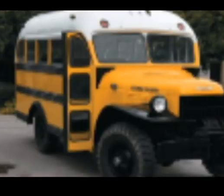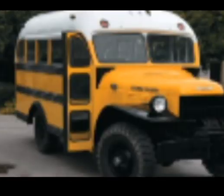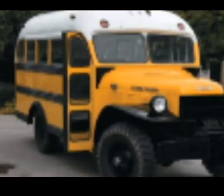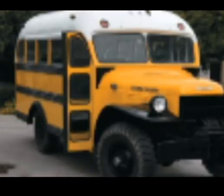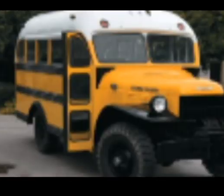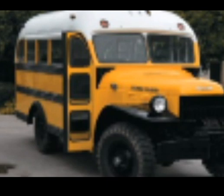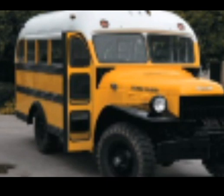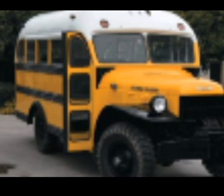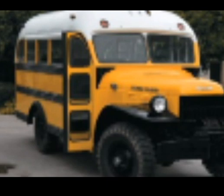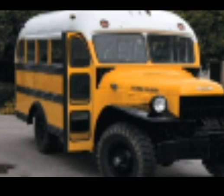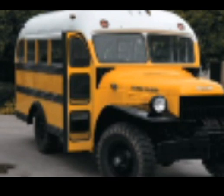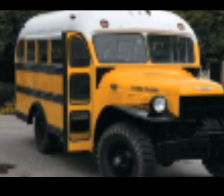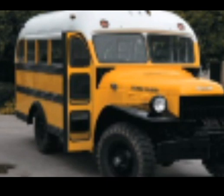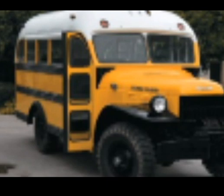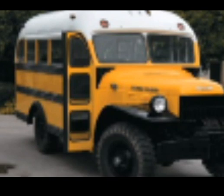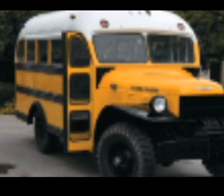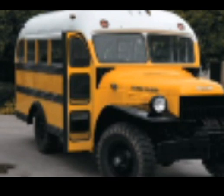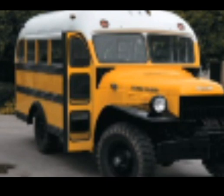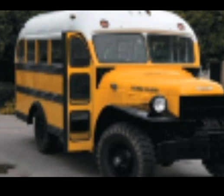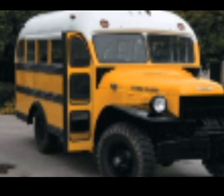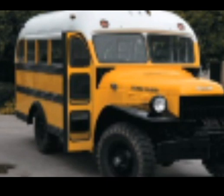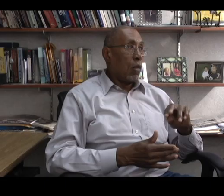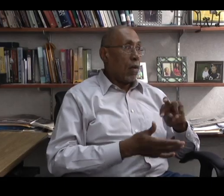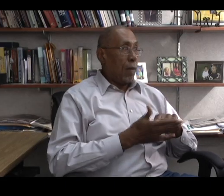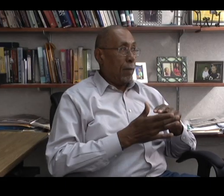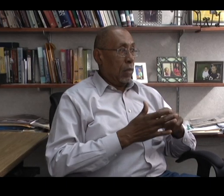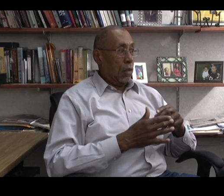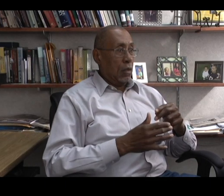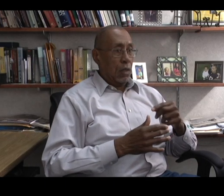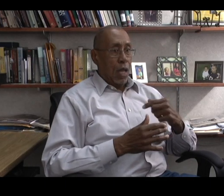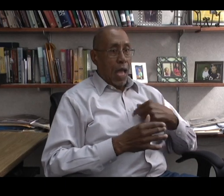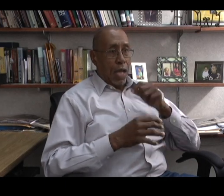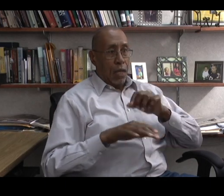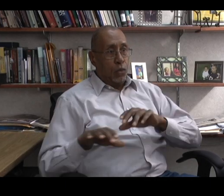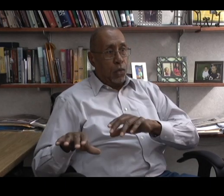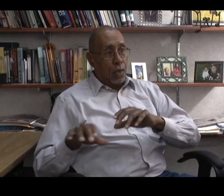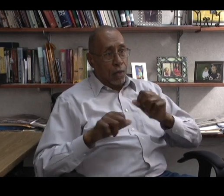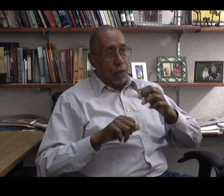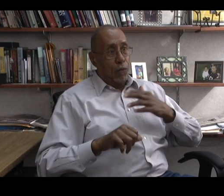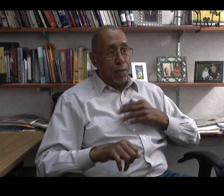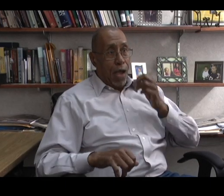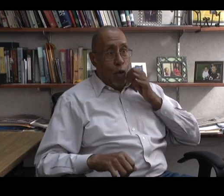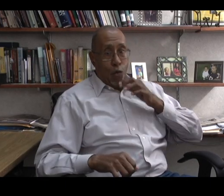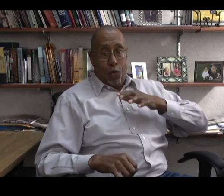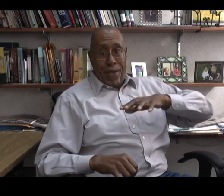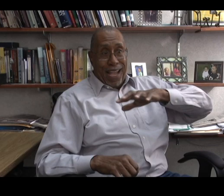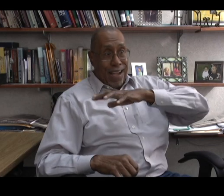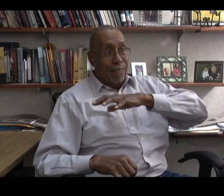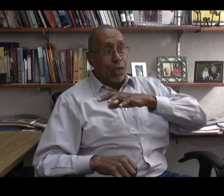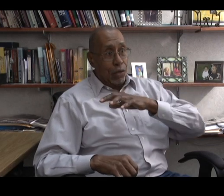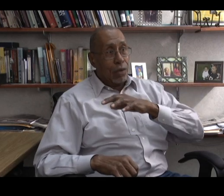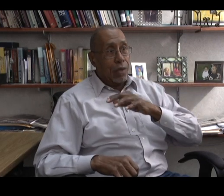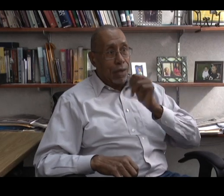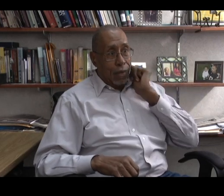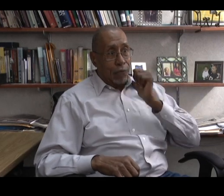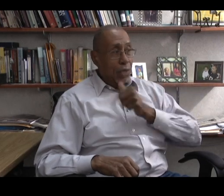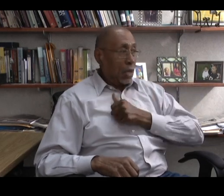a day class program for the deaf. And so that meant I had to leave my home area